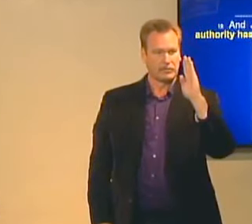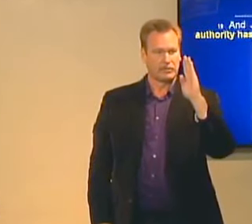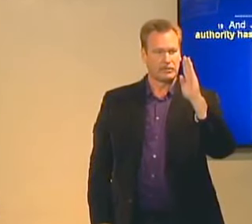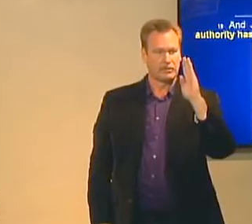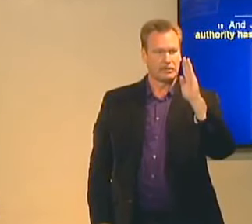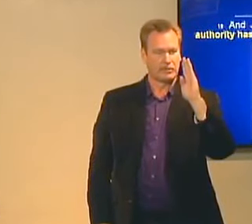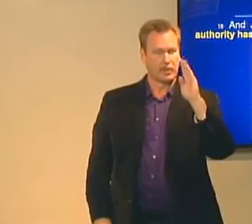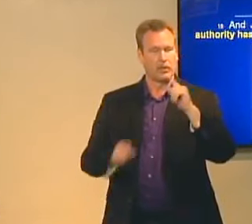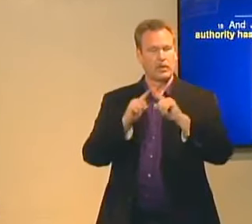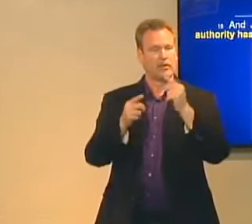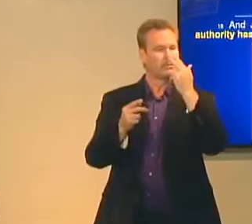of God